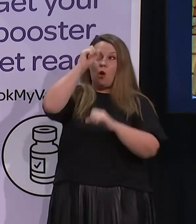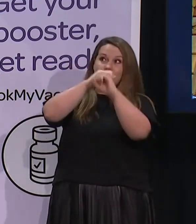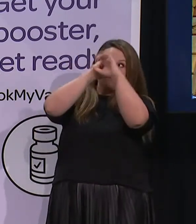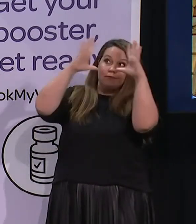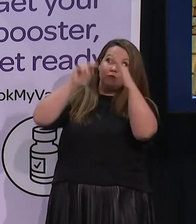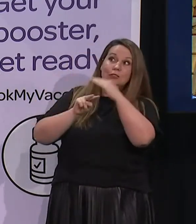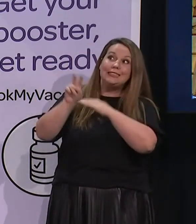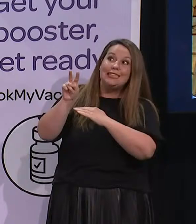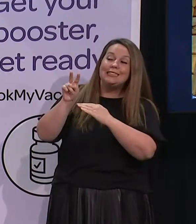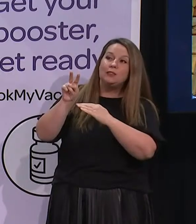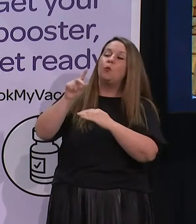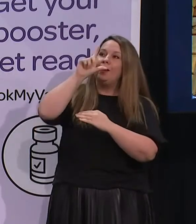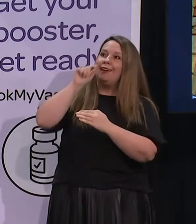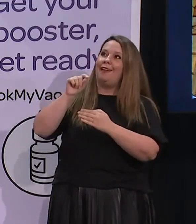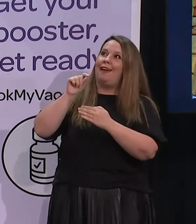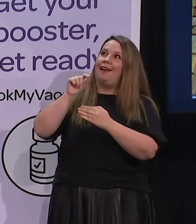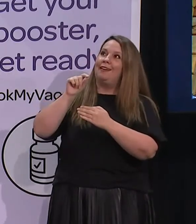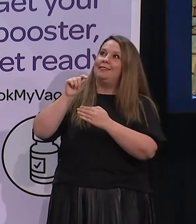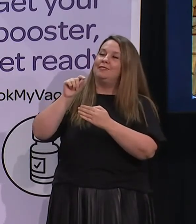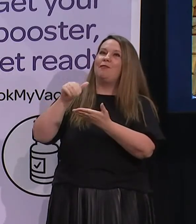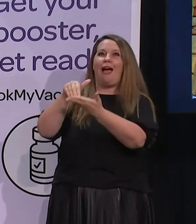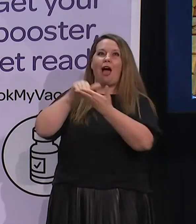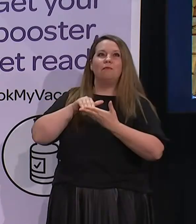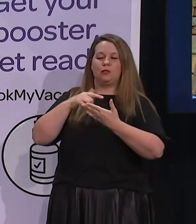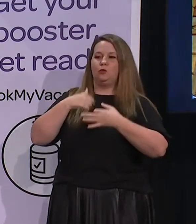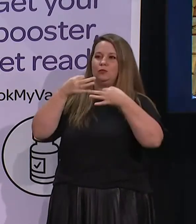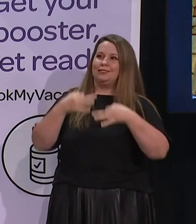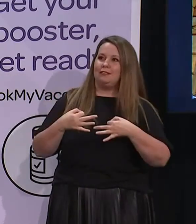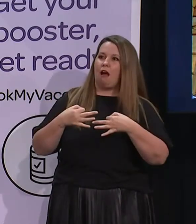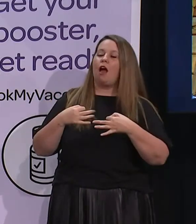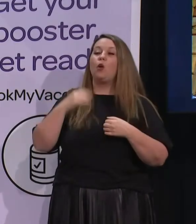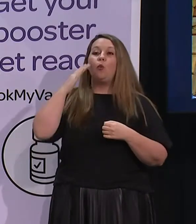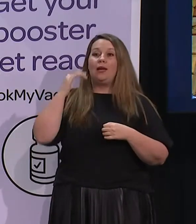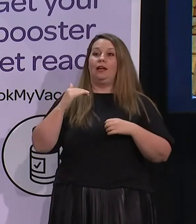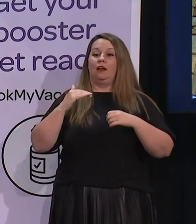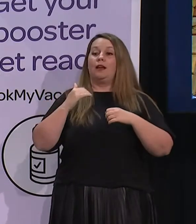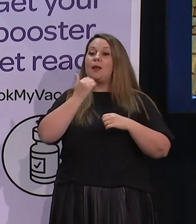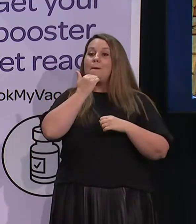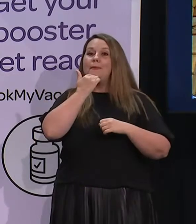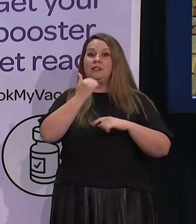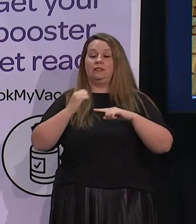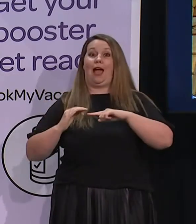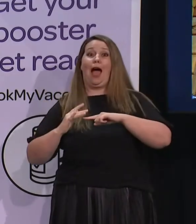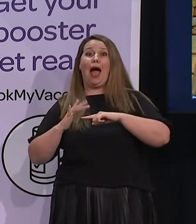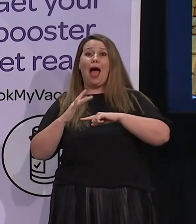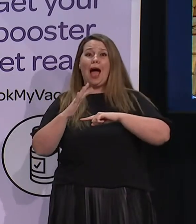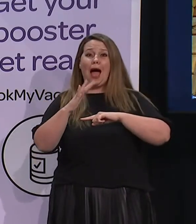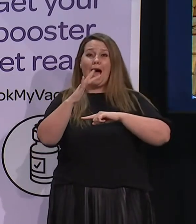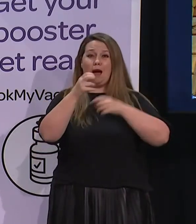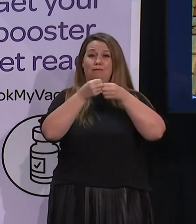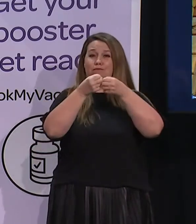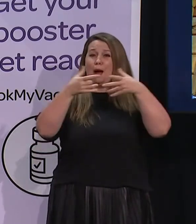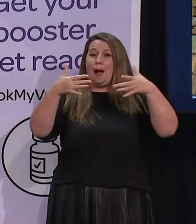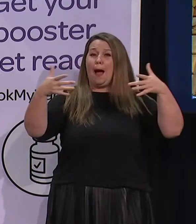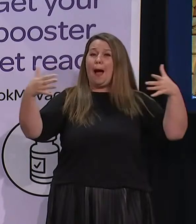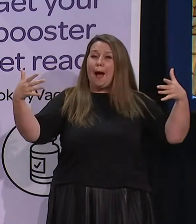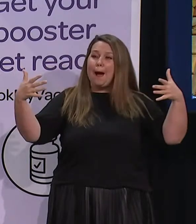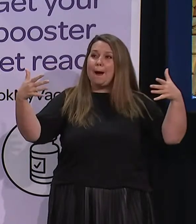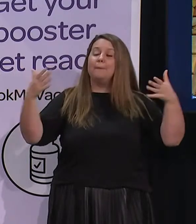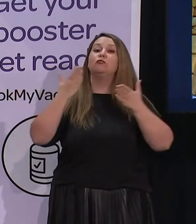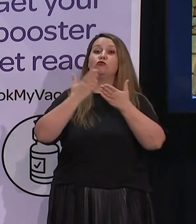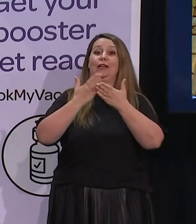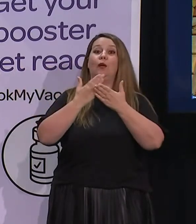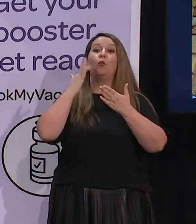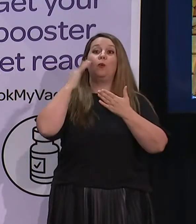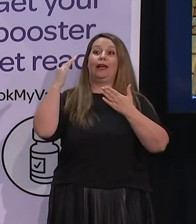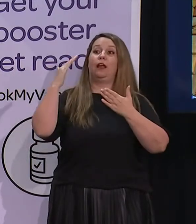we have come through the peak, we're coming down the other side. We've seen our hospitalisations become more regular. We've seen that